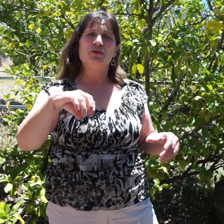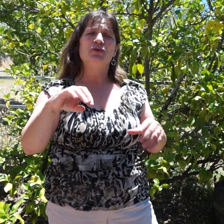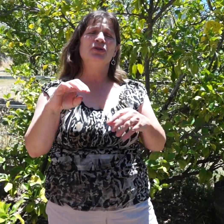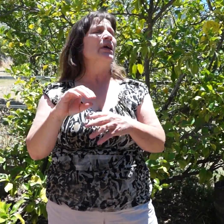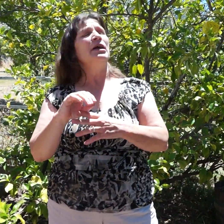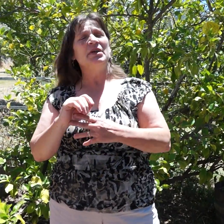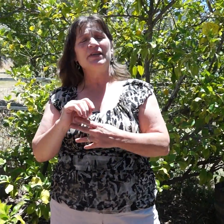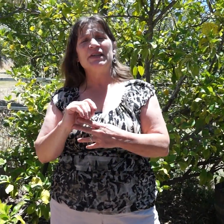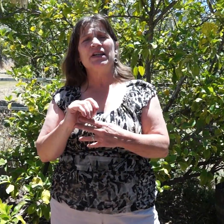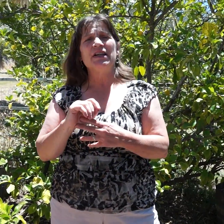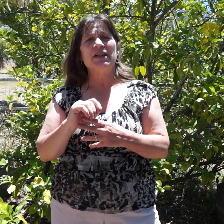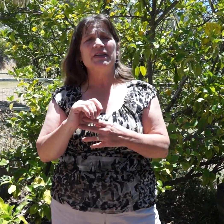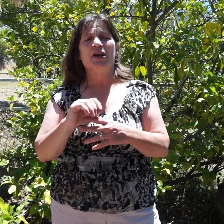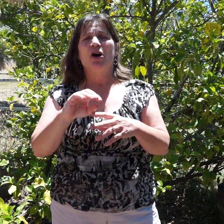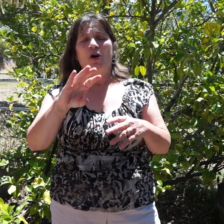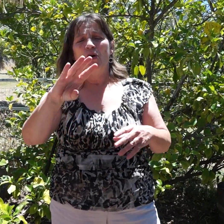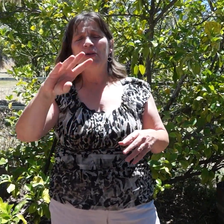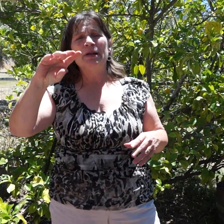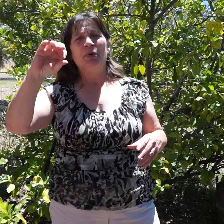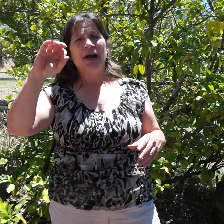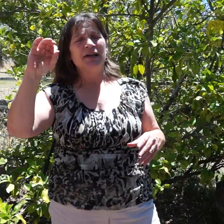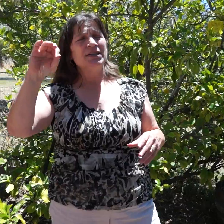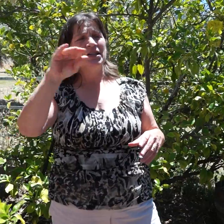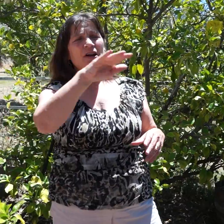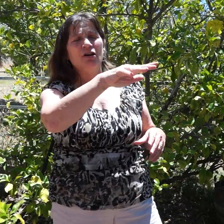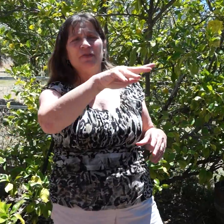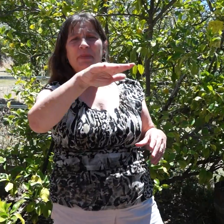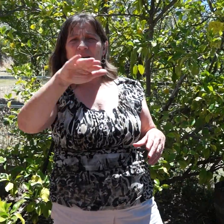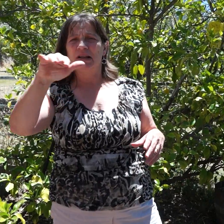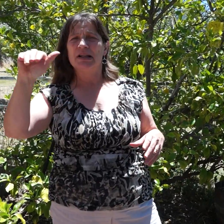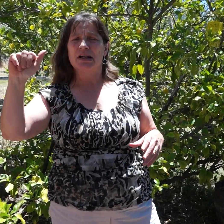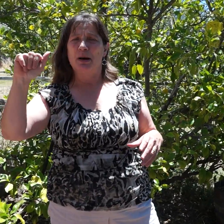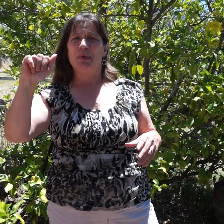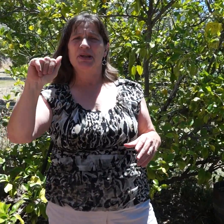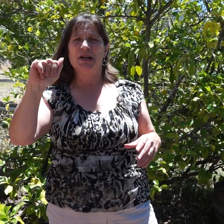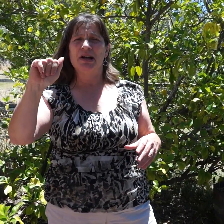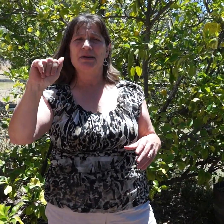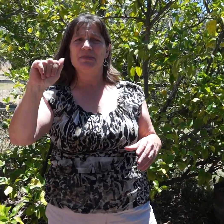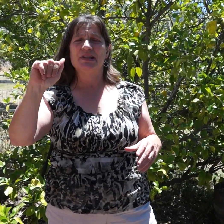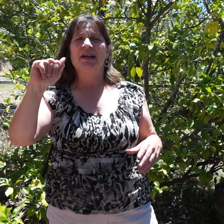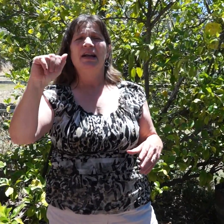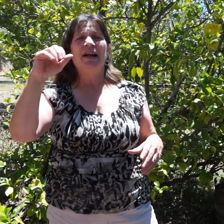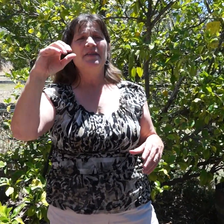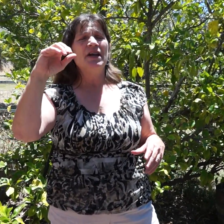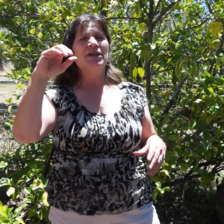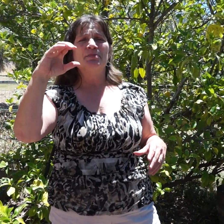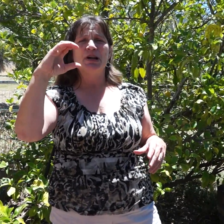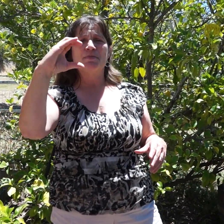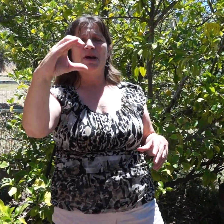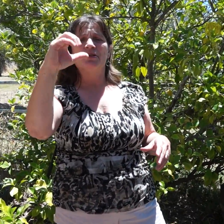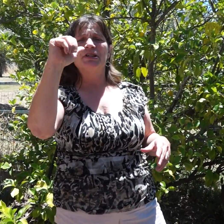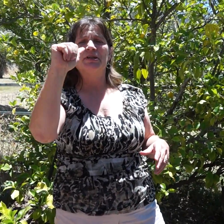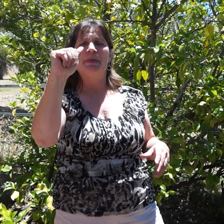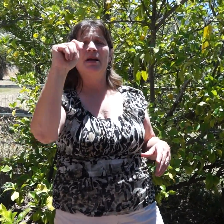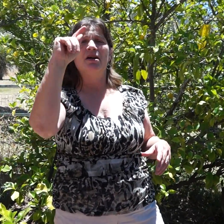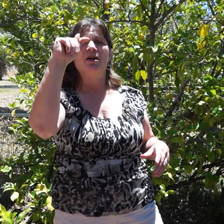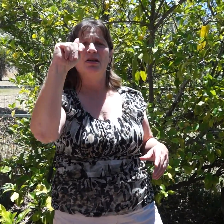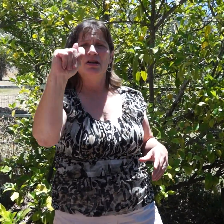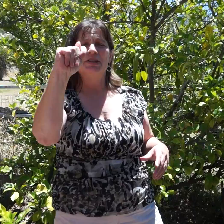your ABCs, only practice it alphabetically a couple of times, and then it's much better to spell